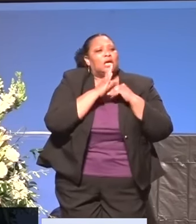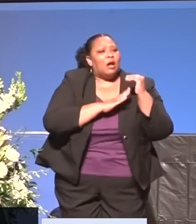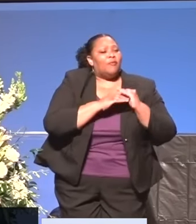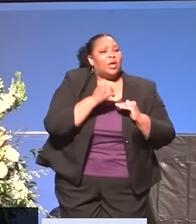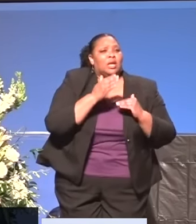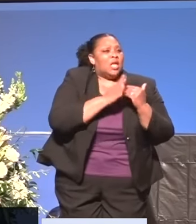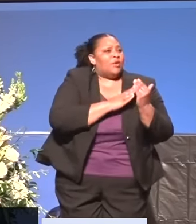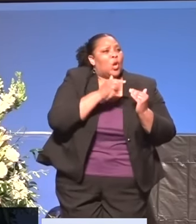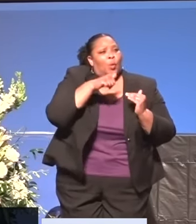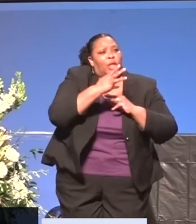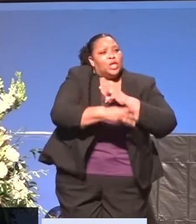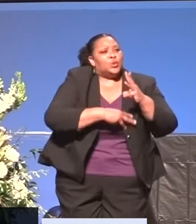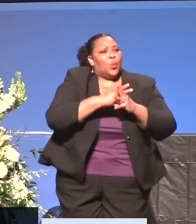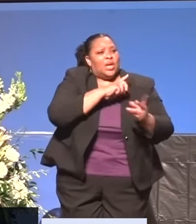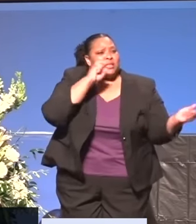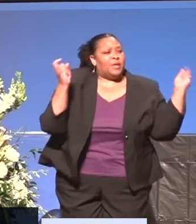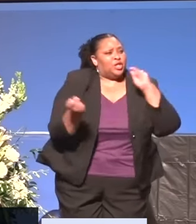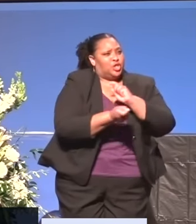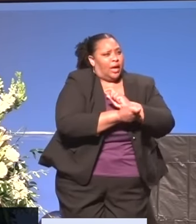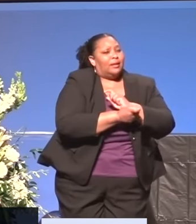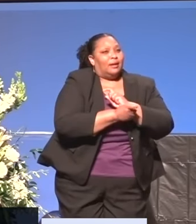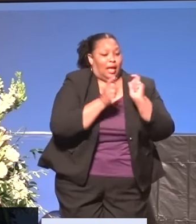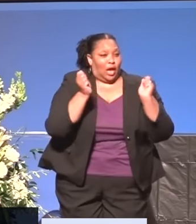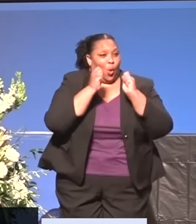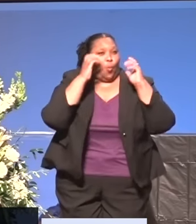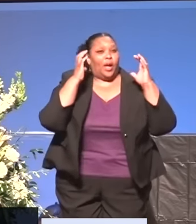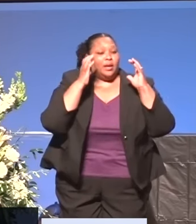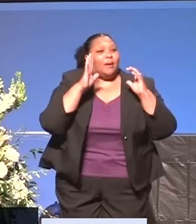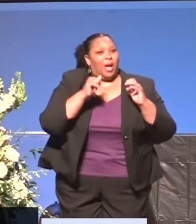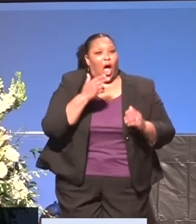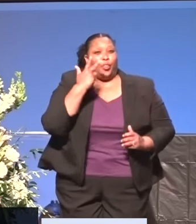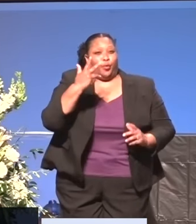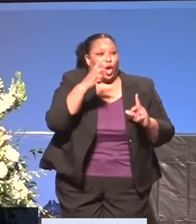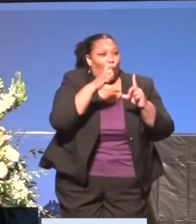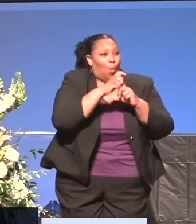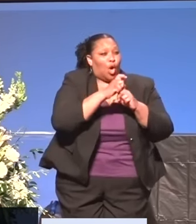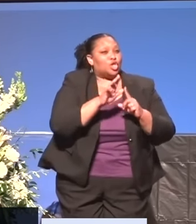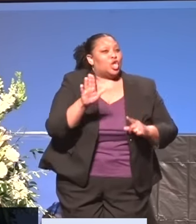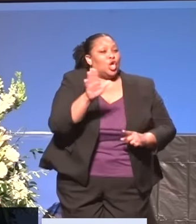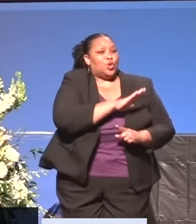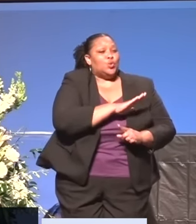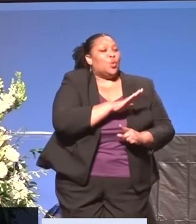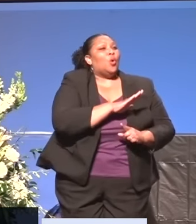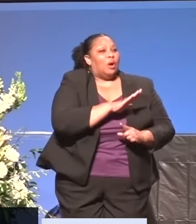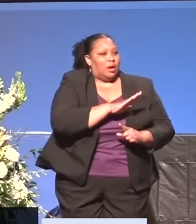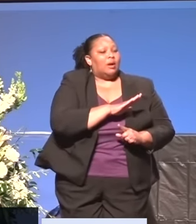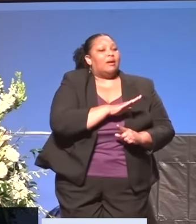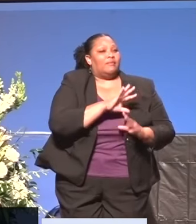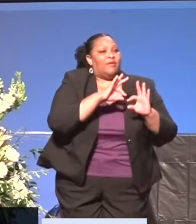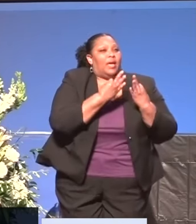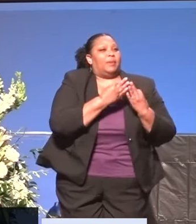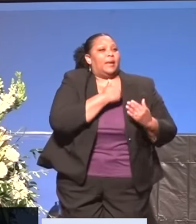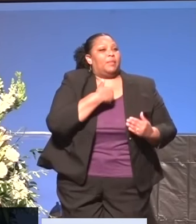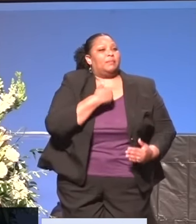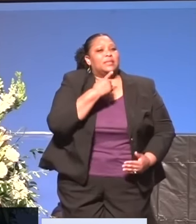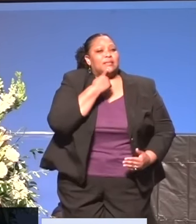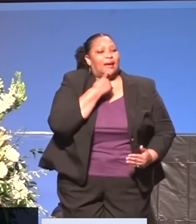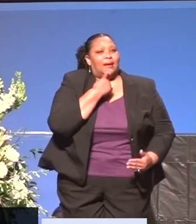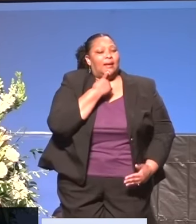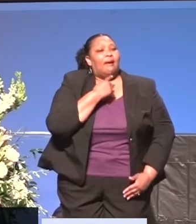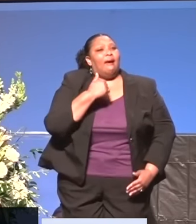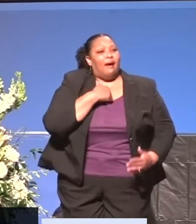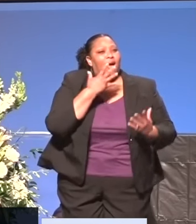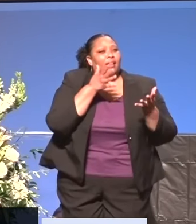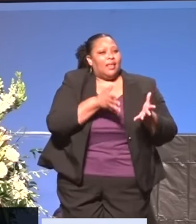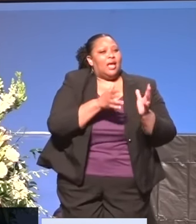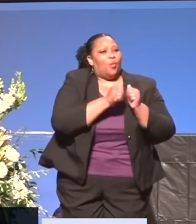the world has been shaken and awakened by three words that your dearly beloved George Floyd spoke, I